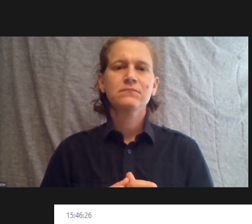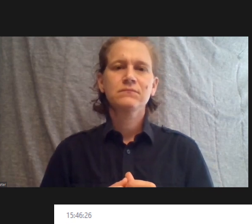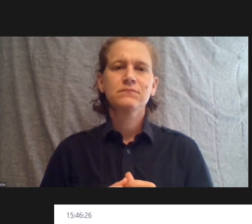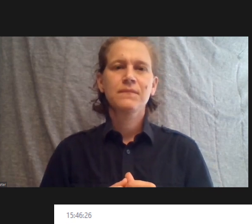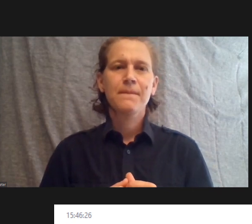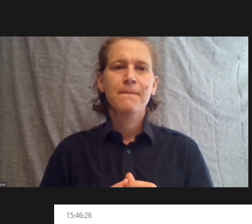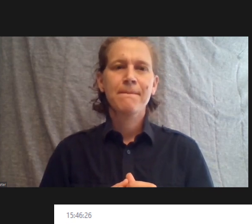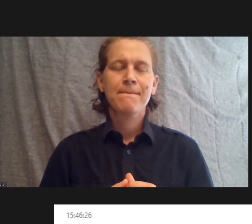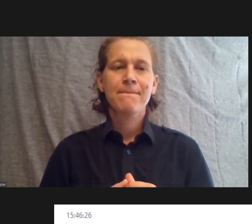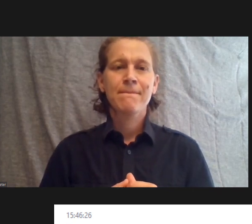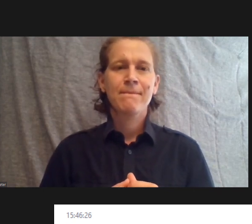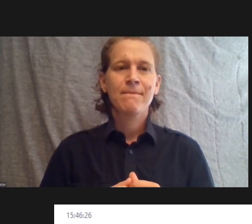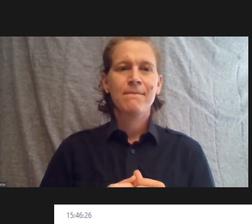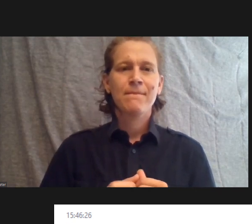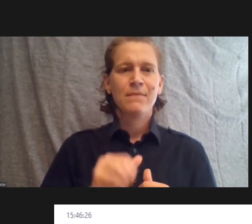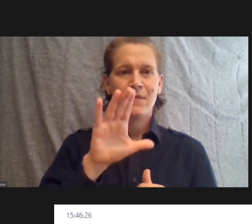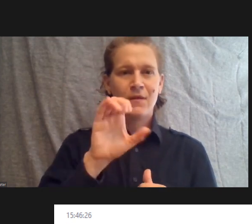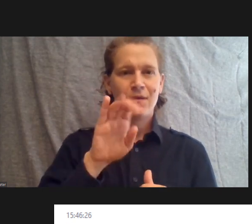he left, I